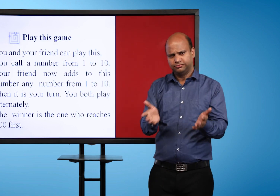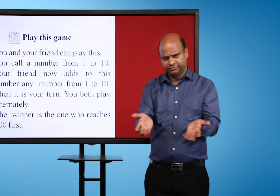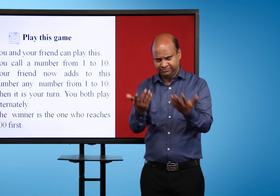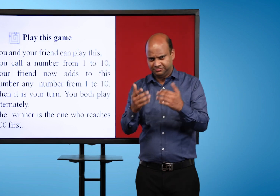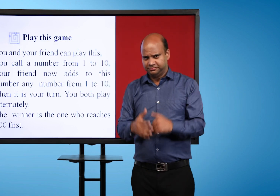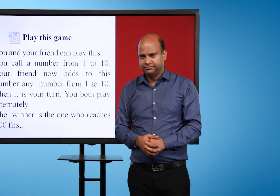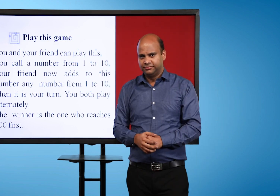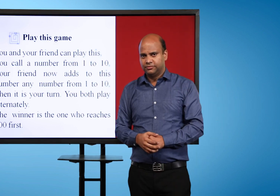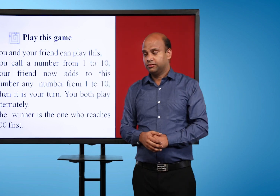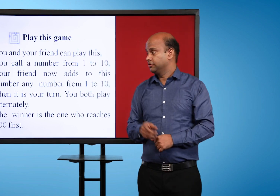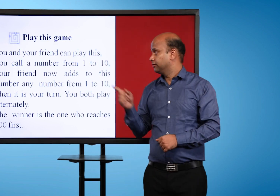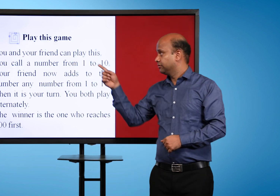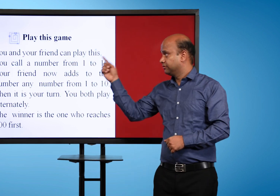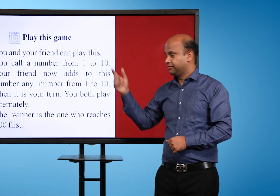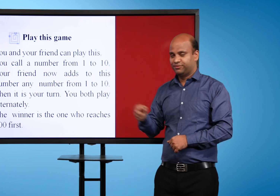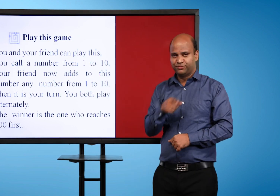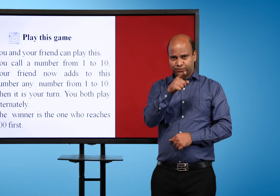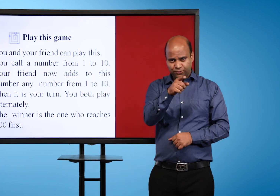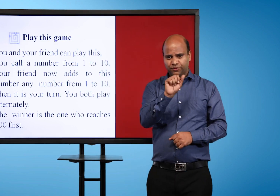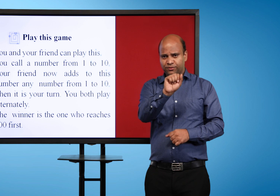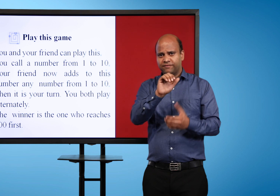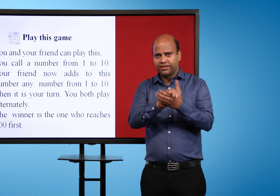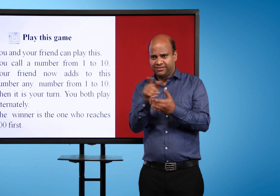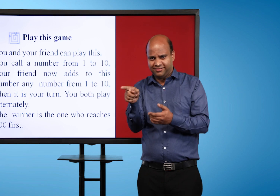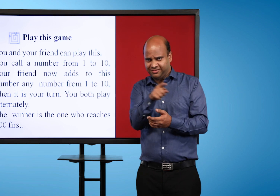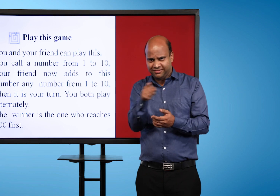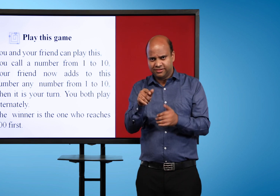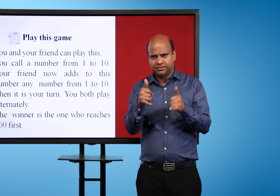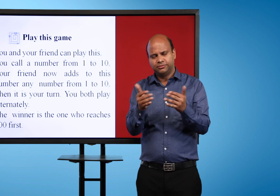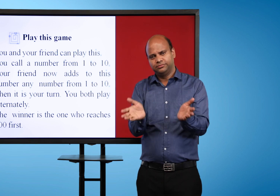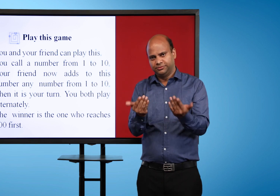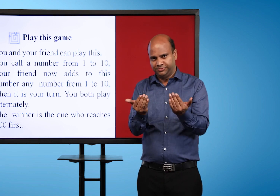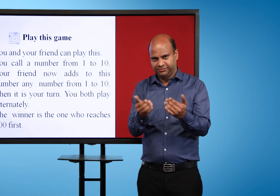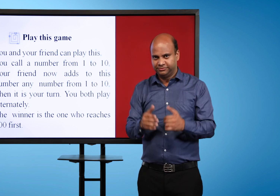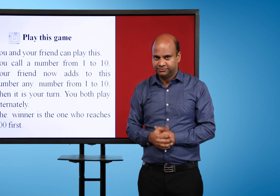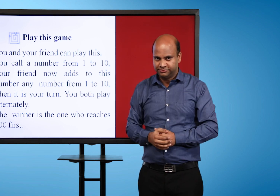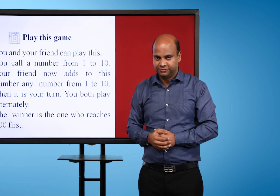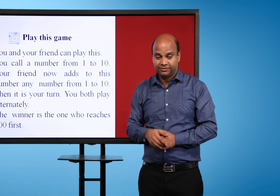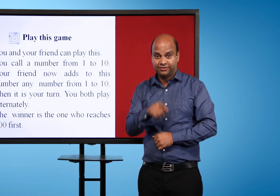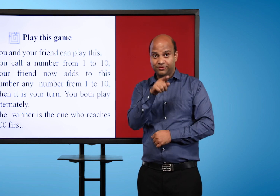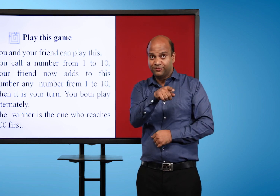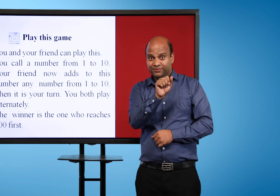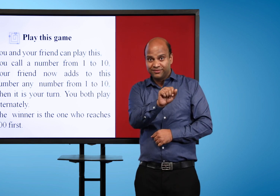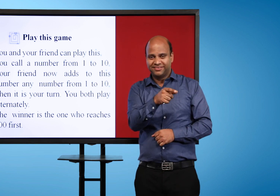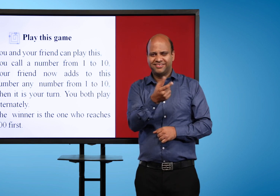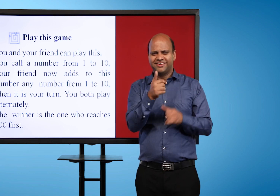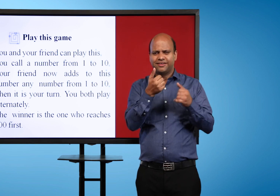this game. You and your friend can play this. You call a number